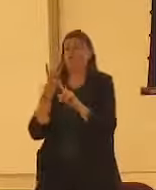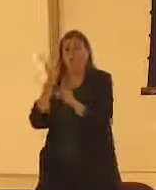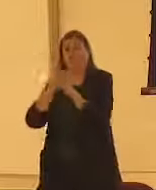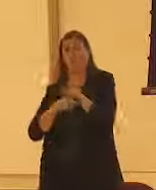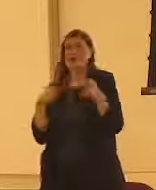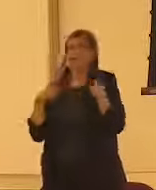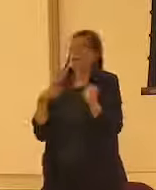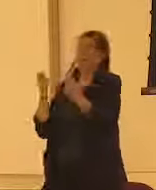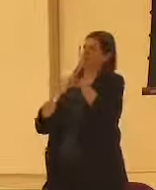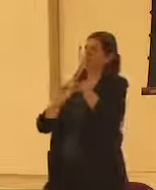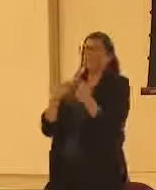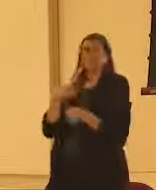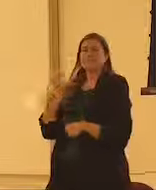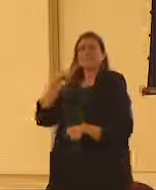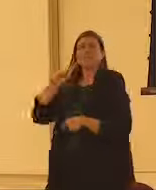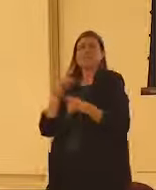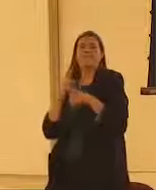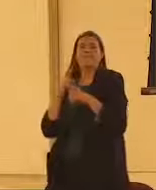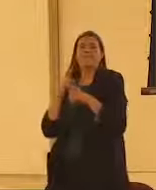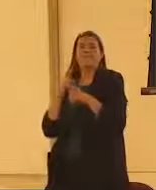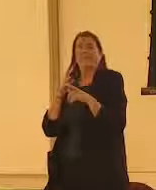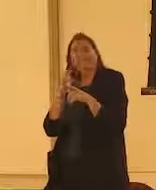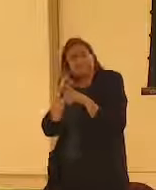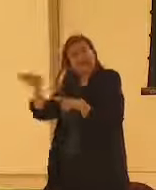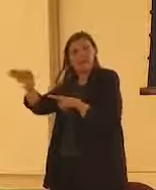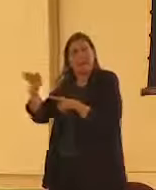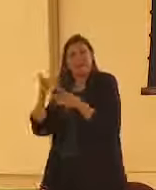specialist. And I really, really enjoy it.